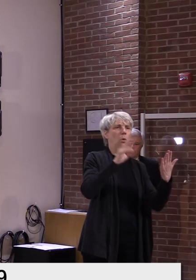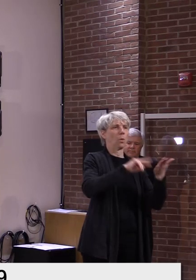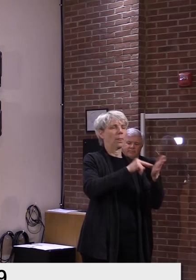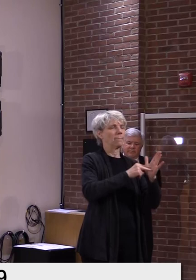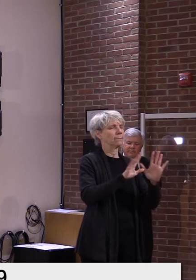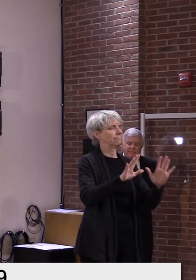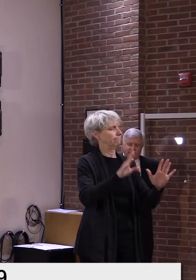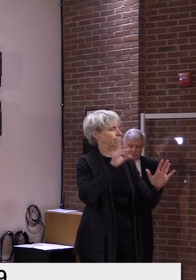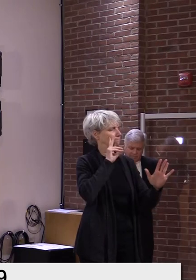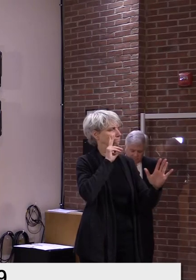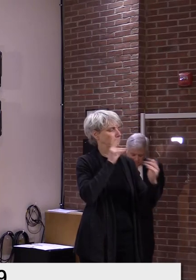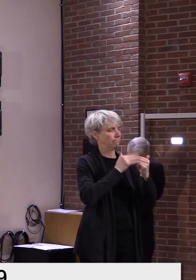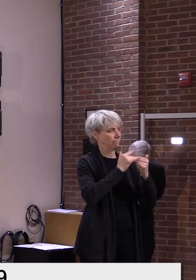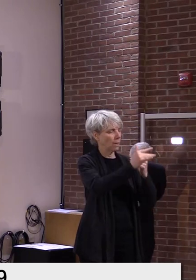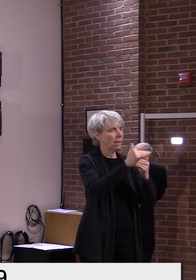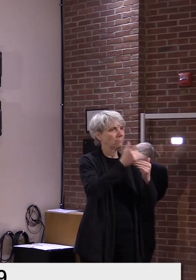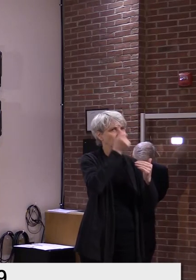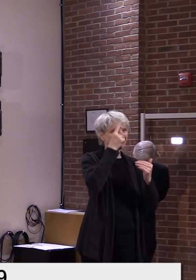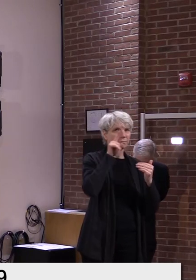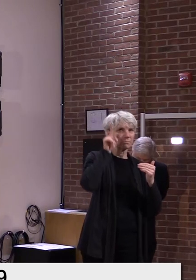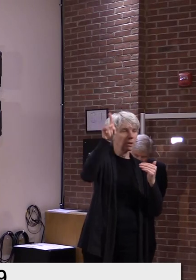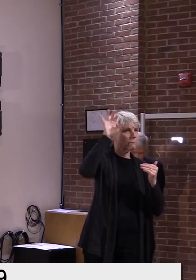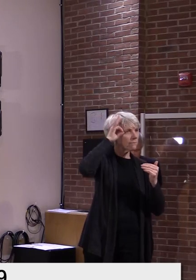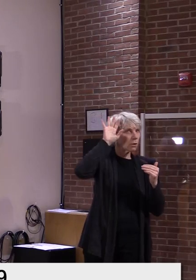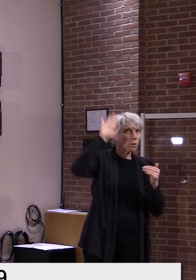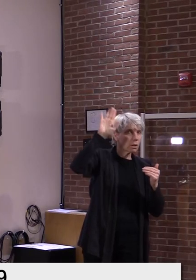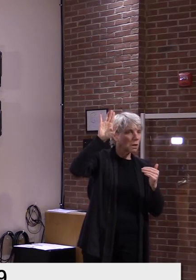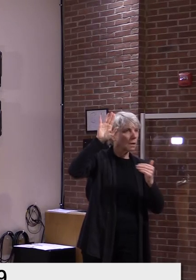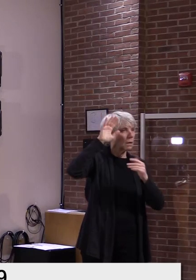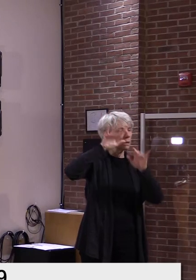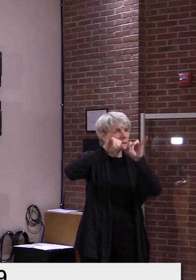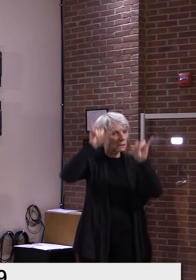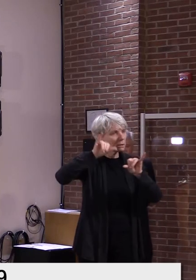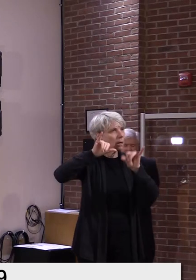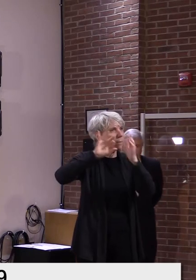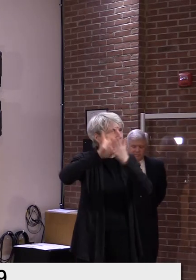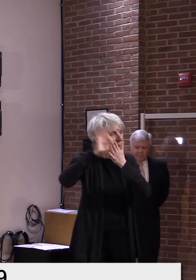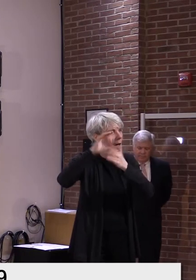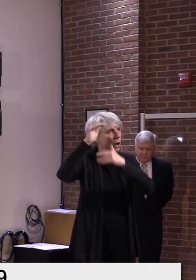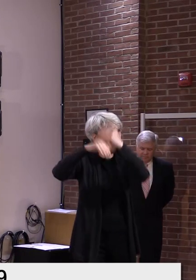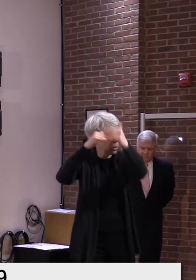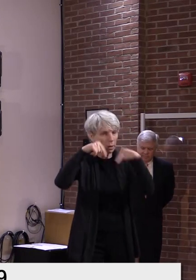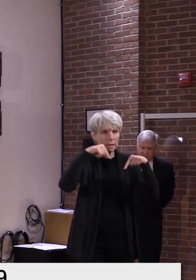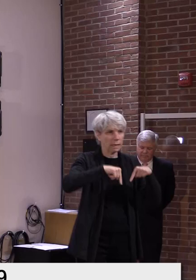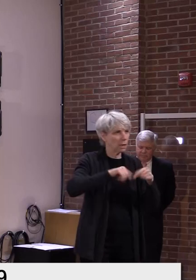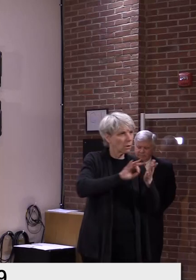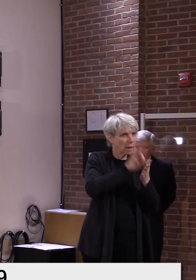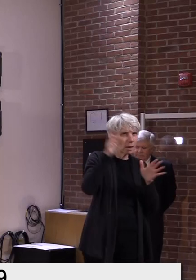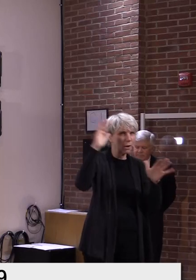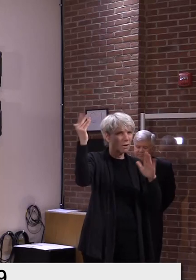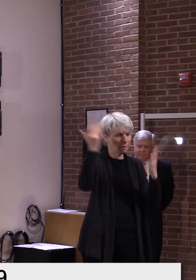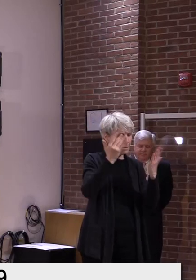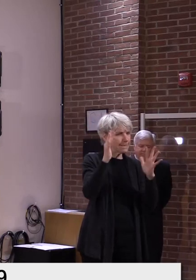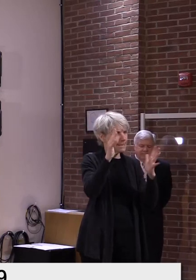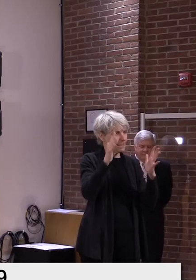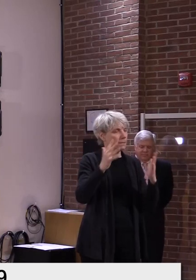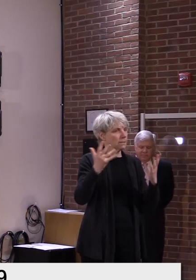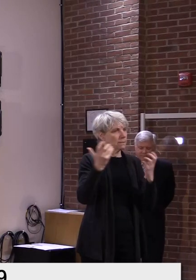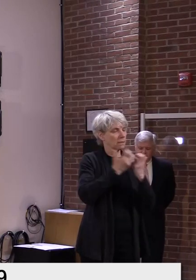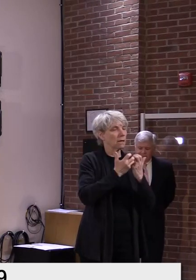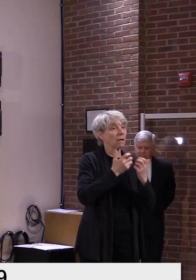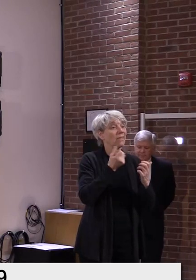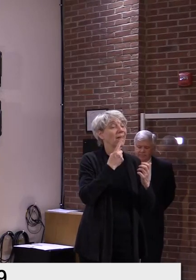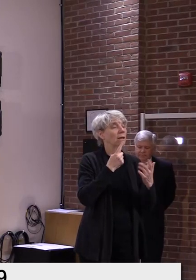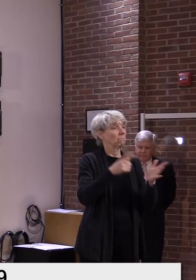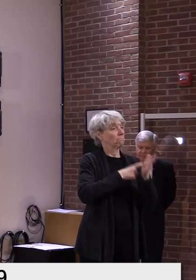on the way the federal government and our team identify the unemployment rate. So, you know, the work search has only